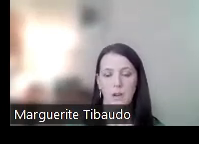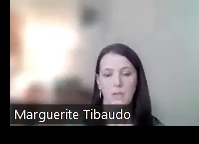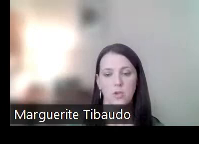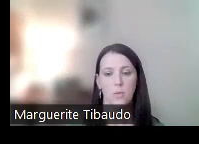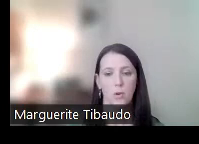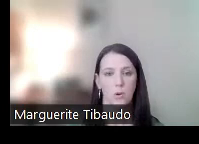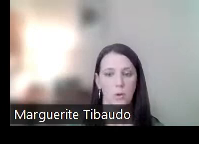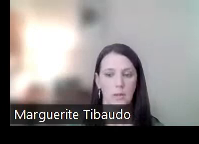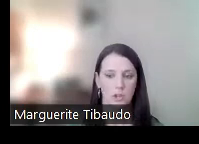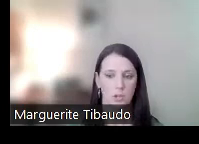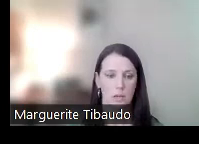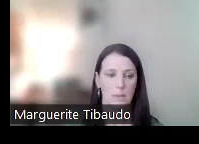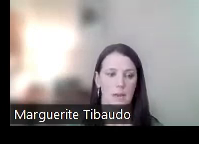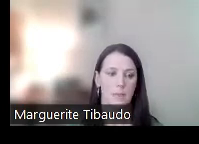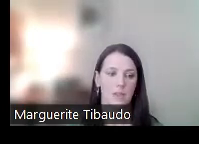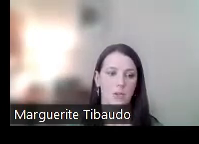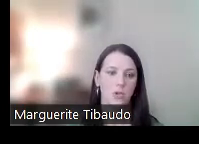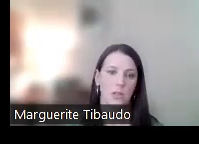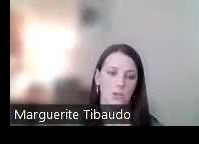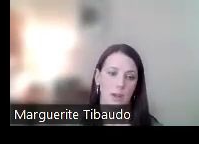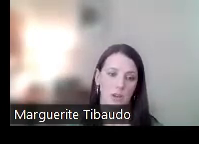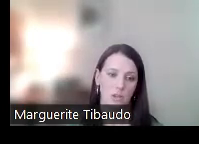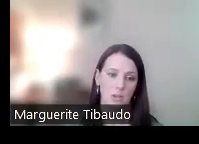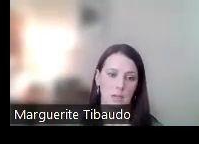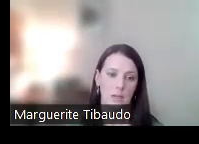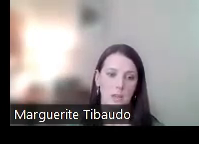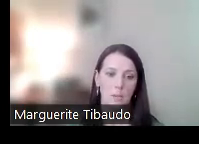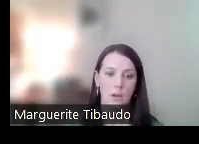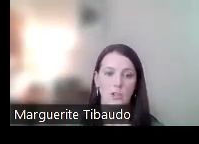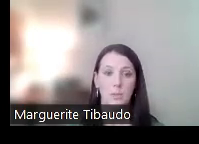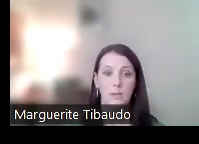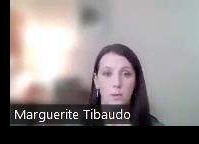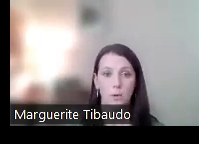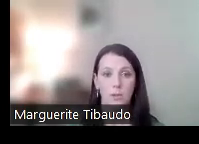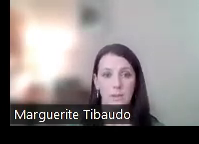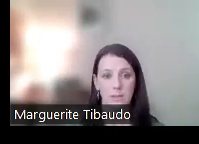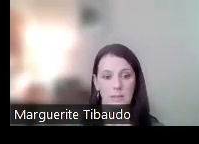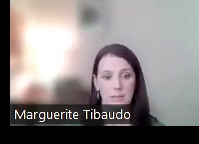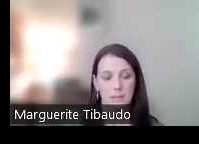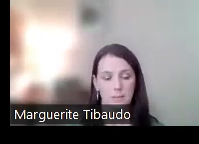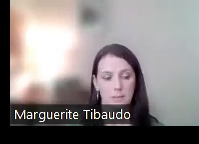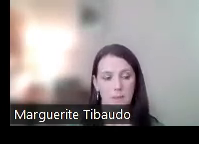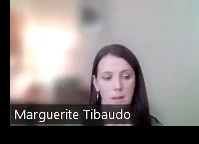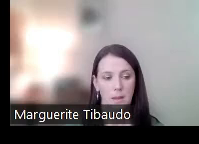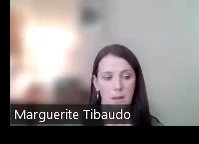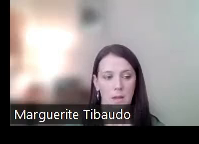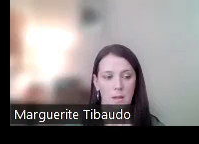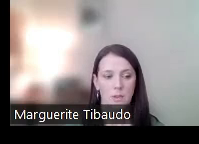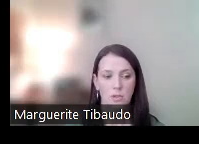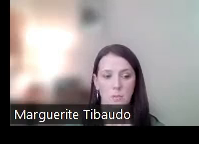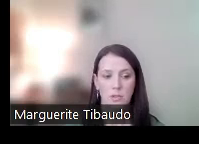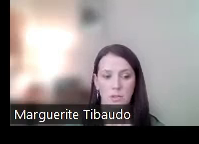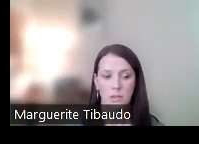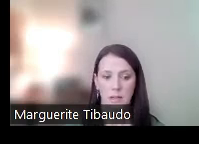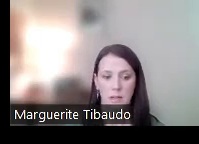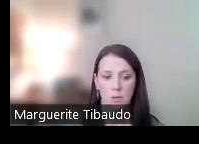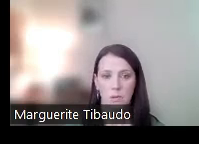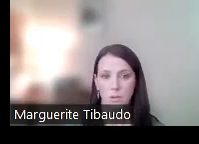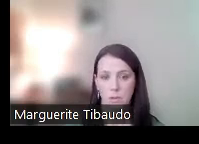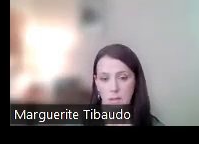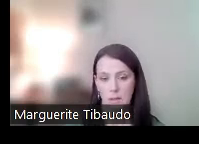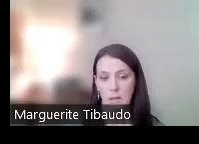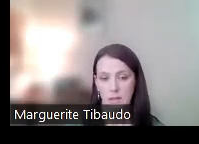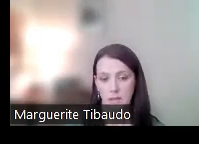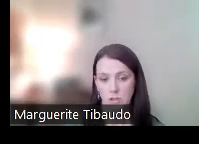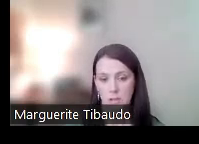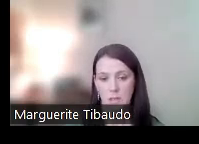include impaired visual motor coordination and may impact social interaction. There may also be focal deficits. Visuospatial neglect or